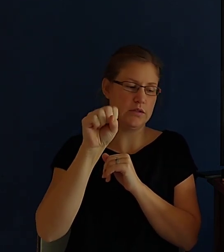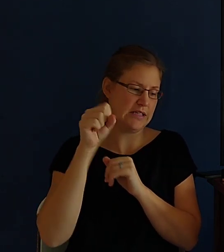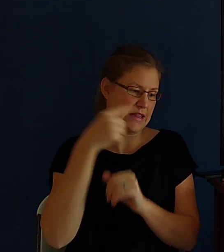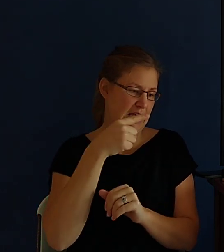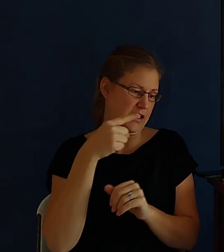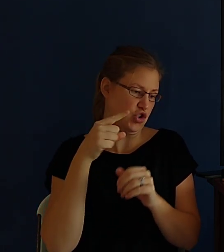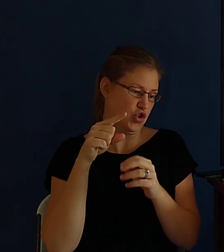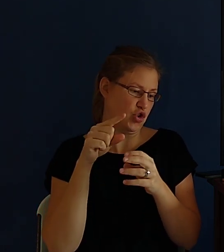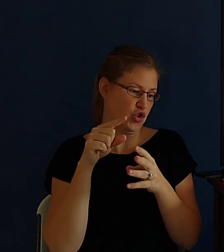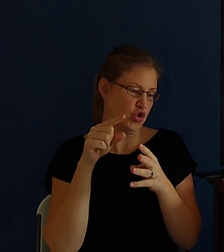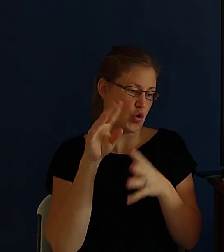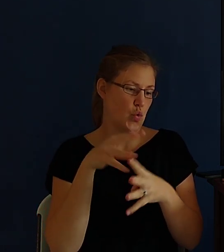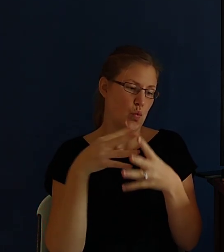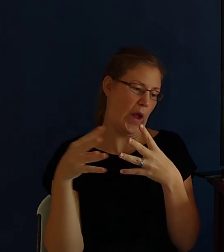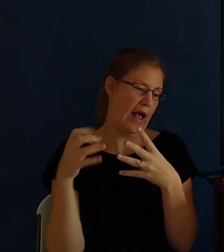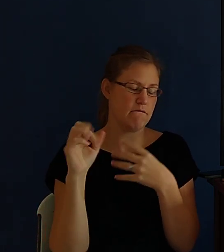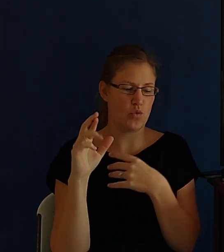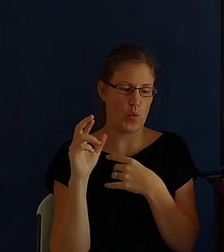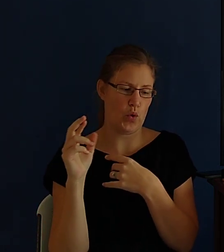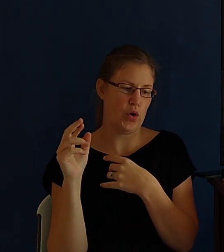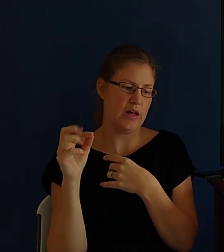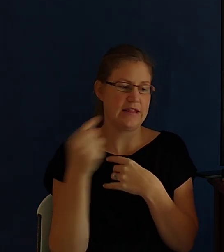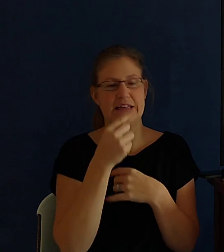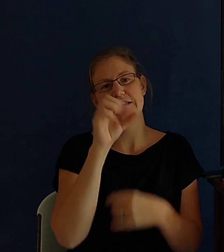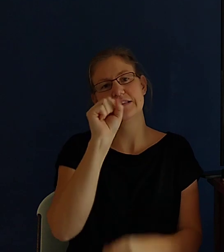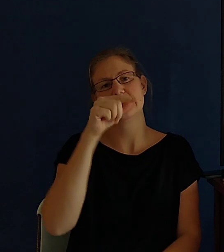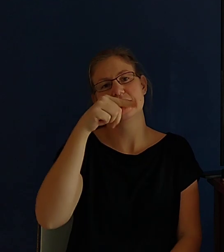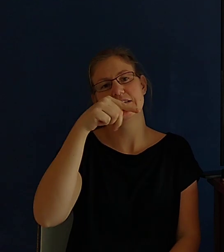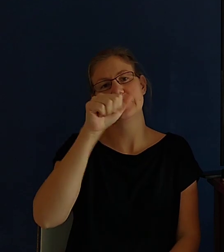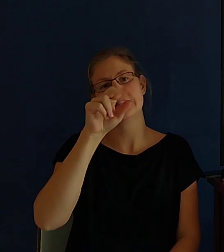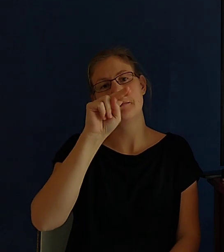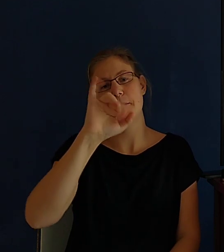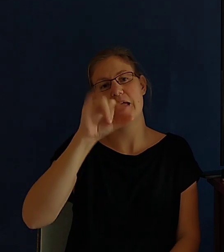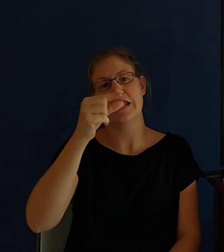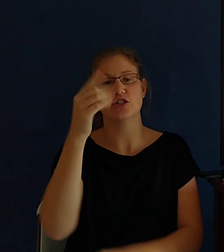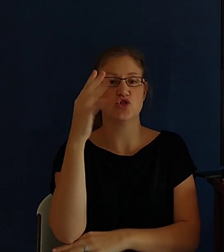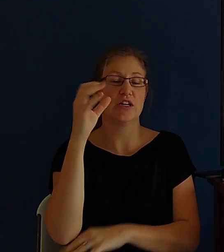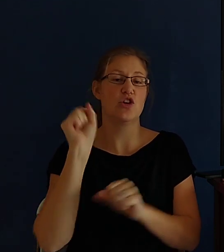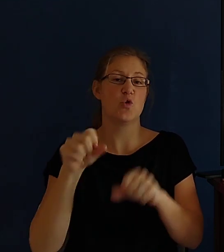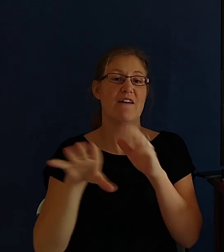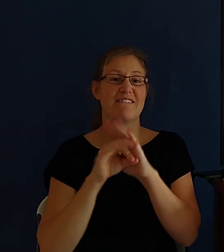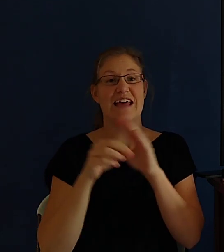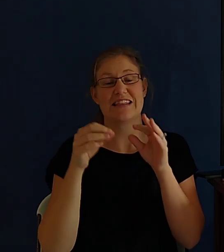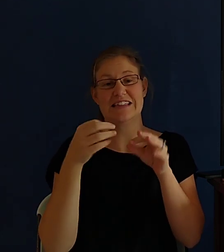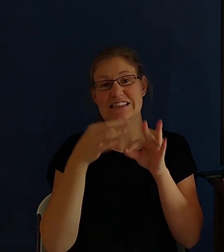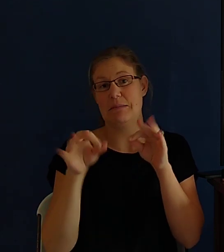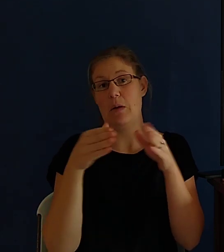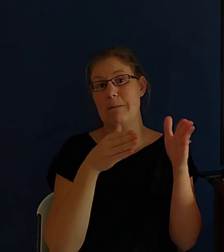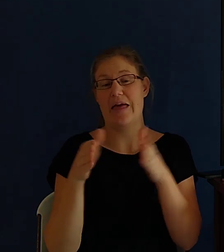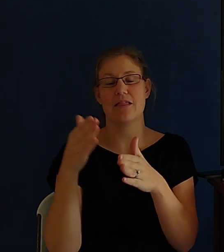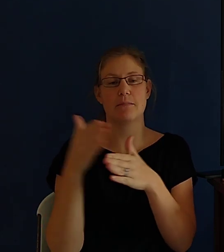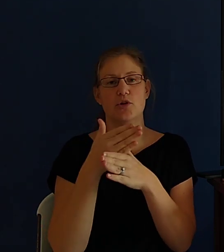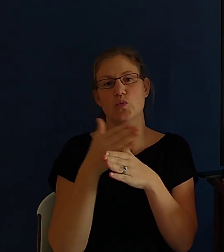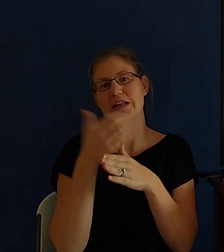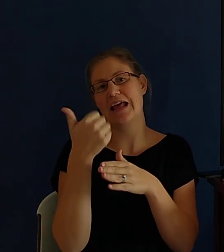in this spanning tree, and you can find the simple path between any two